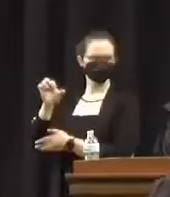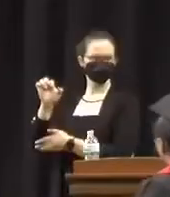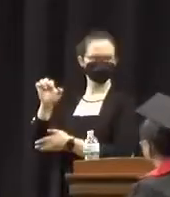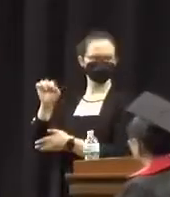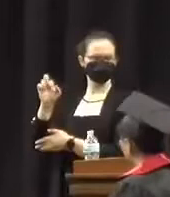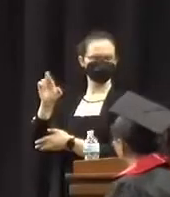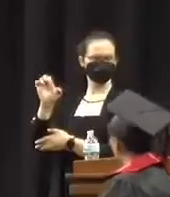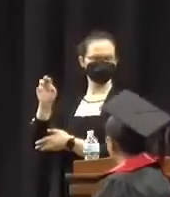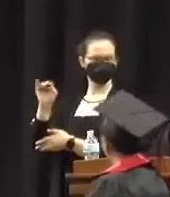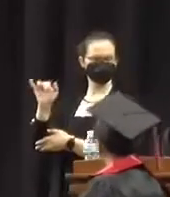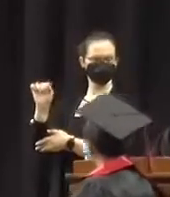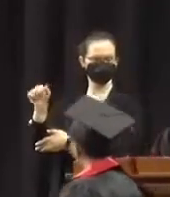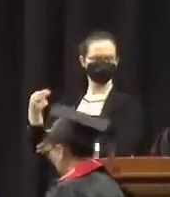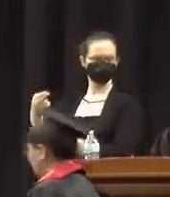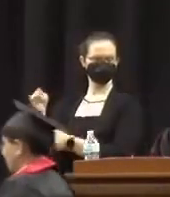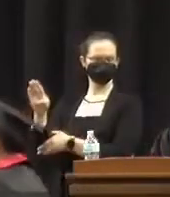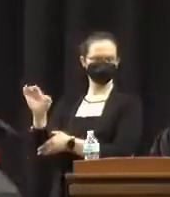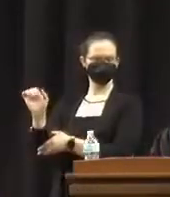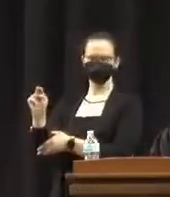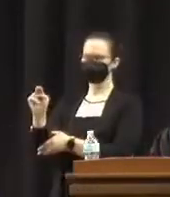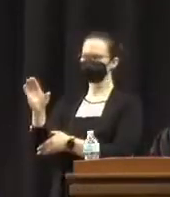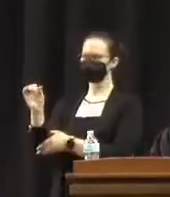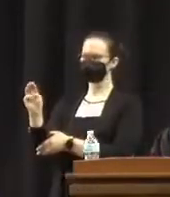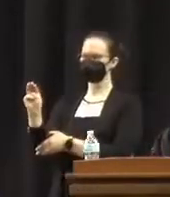Jeremiah Jordan Bencomo Munoz,